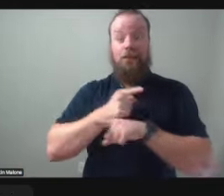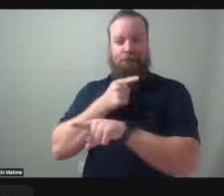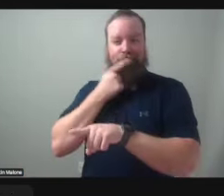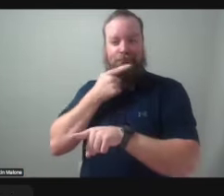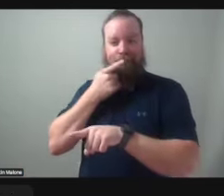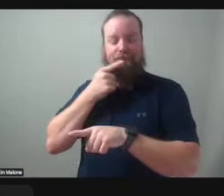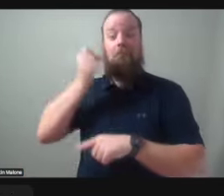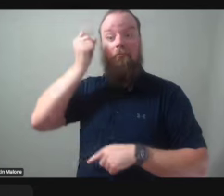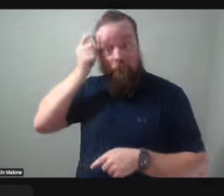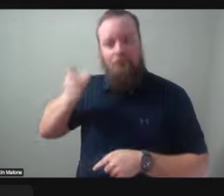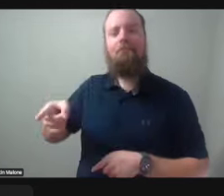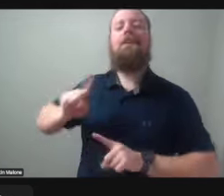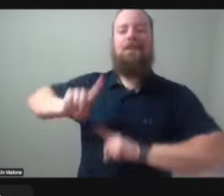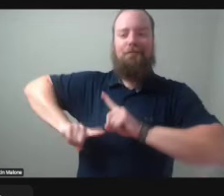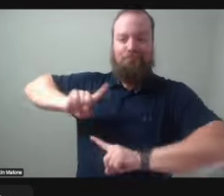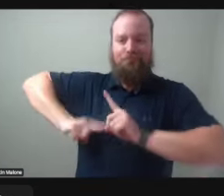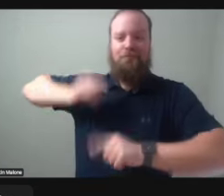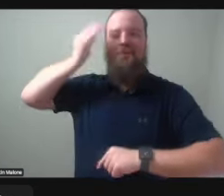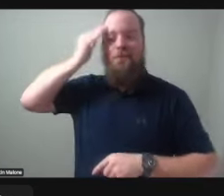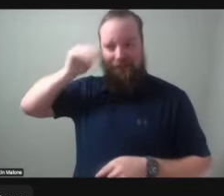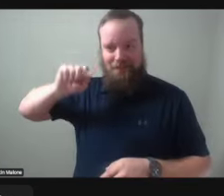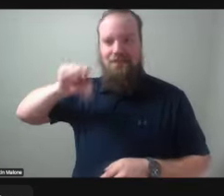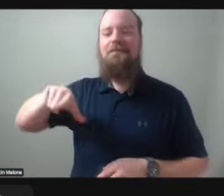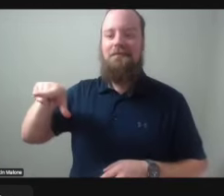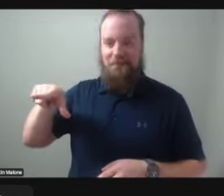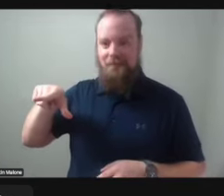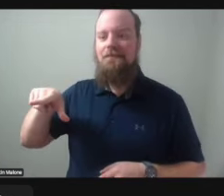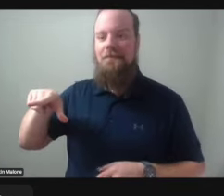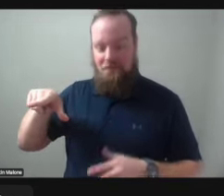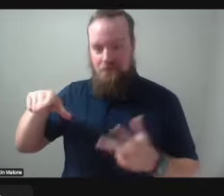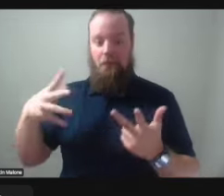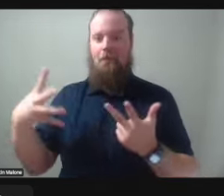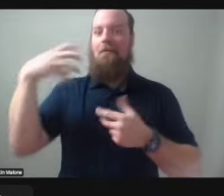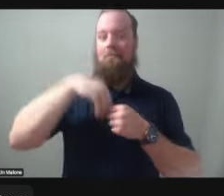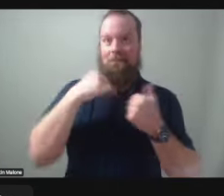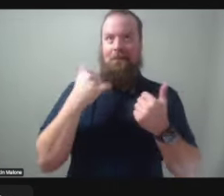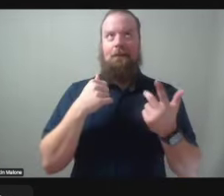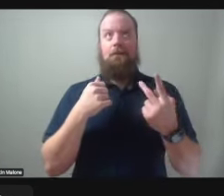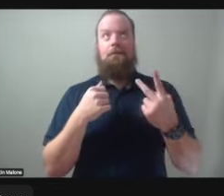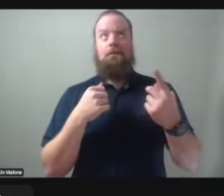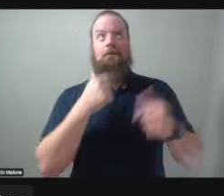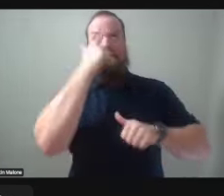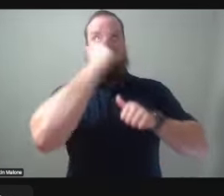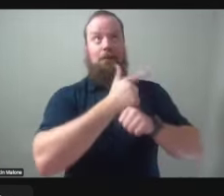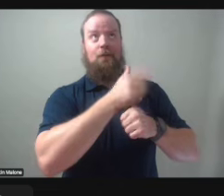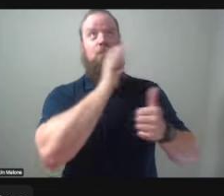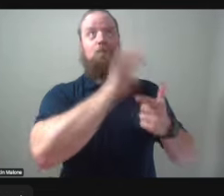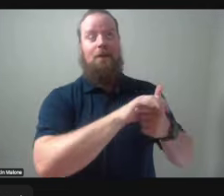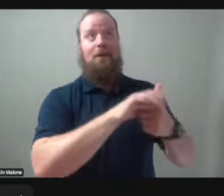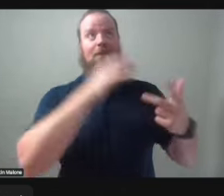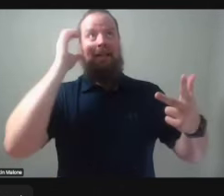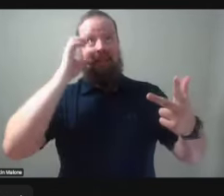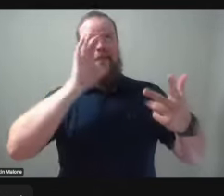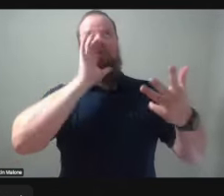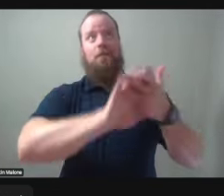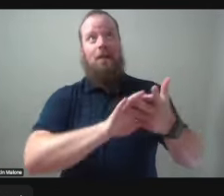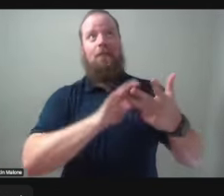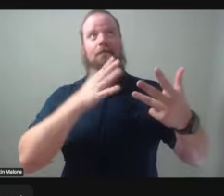a deaf person and has one sibling, a sister that signs. So